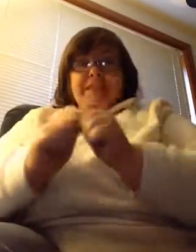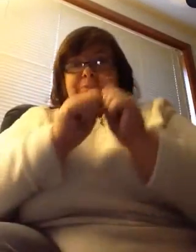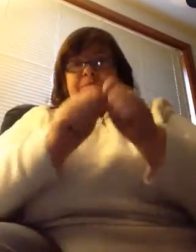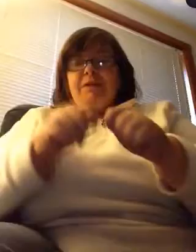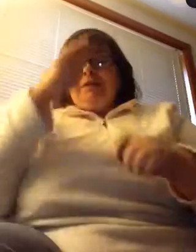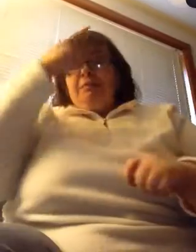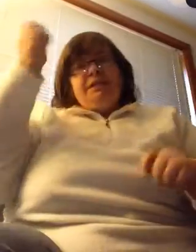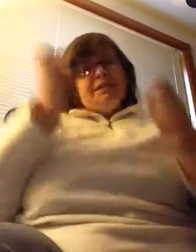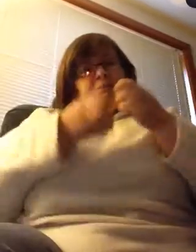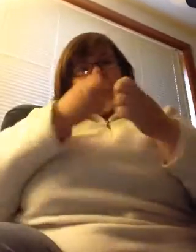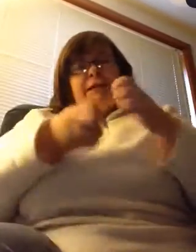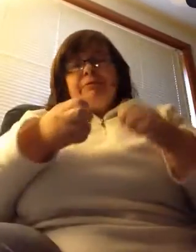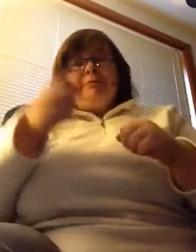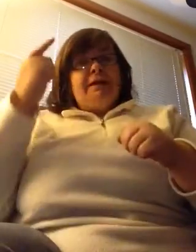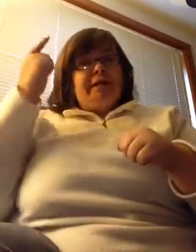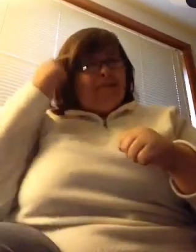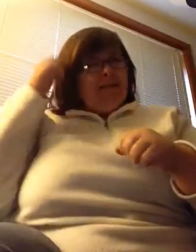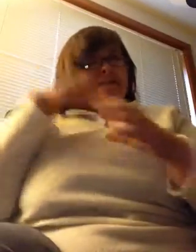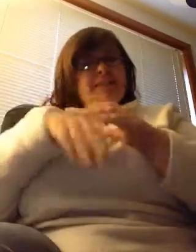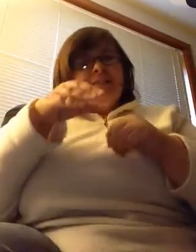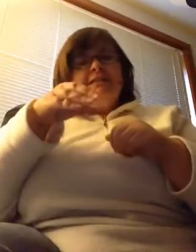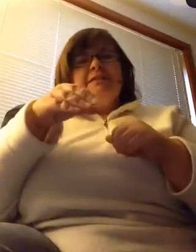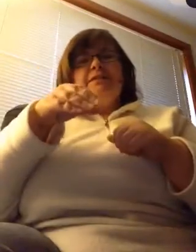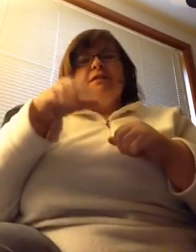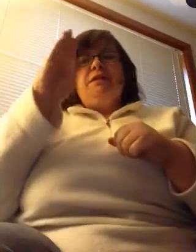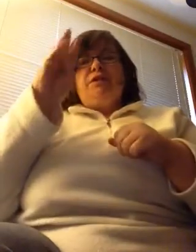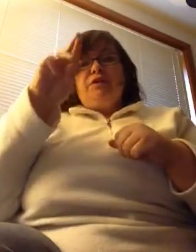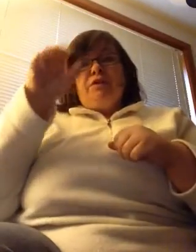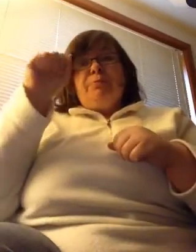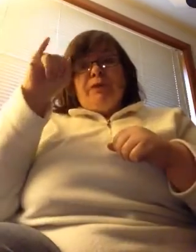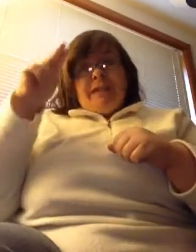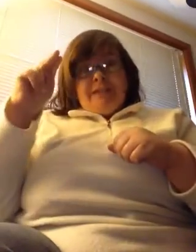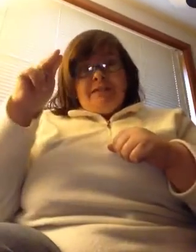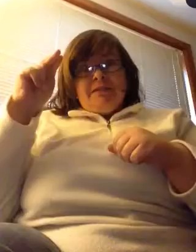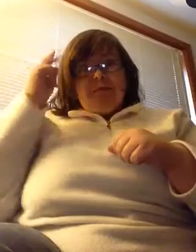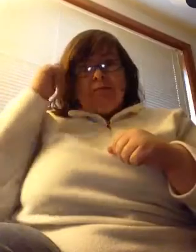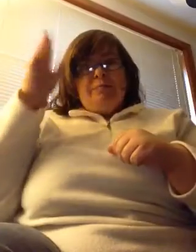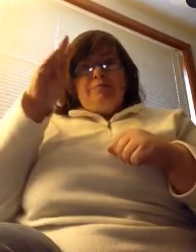team because of a problem. I think it's in the